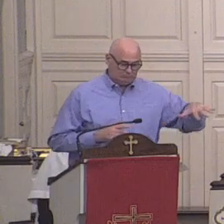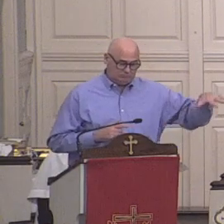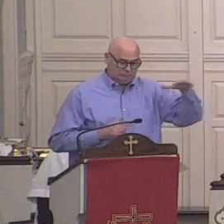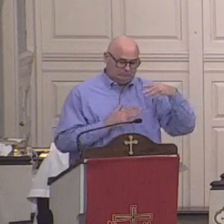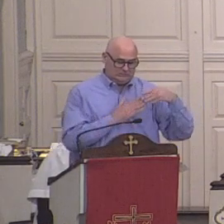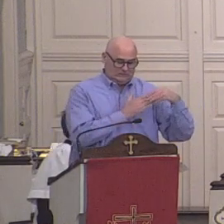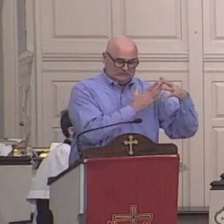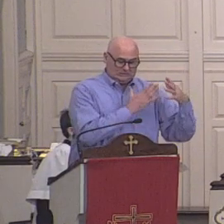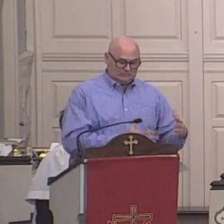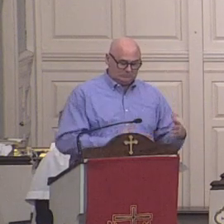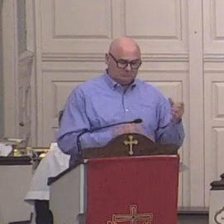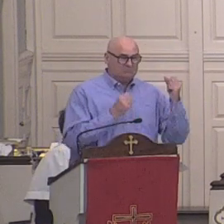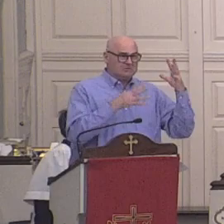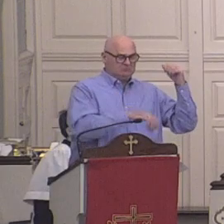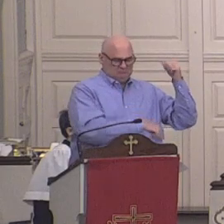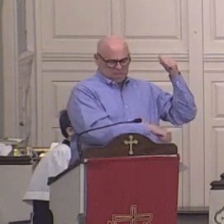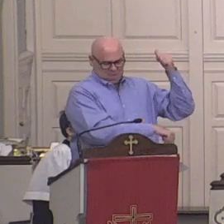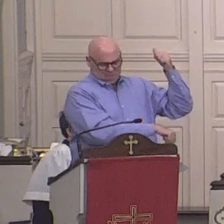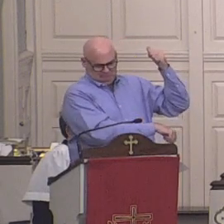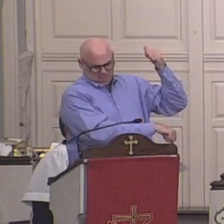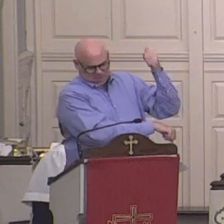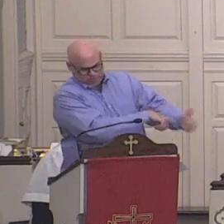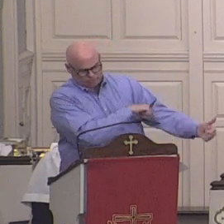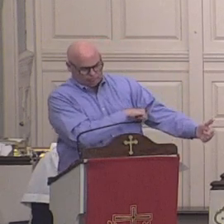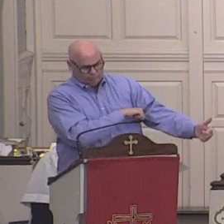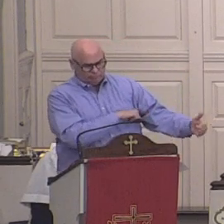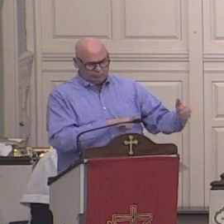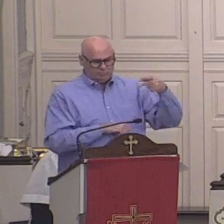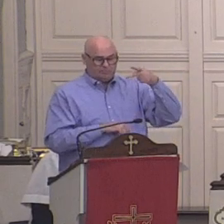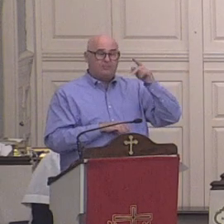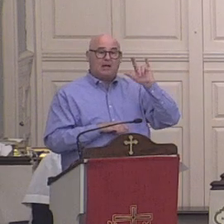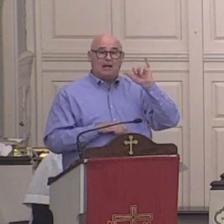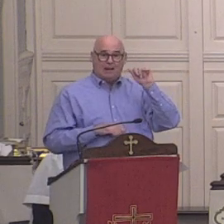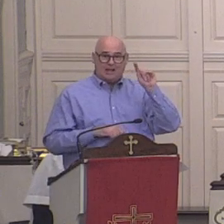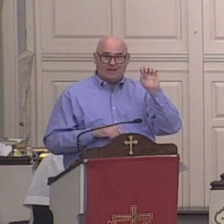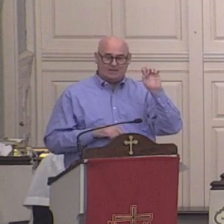The chief priests accused him of many things.